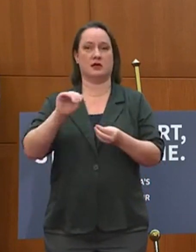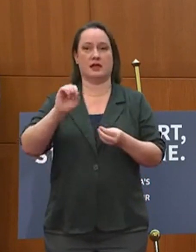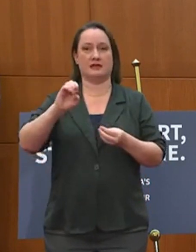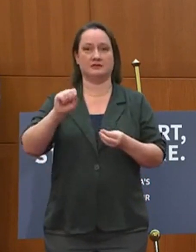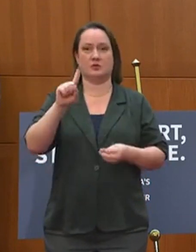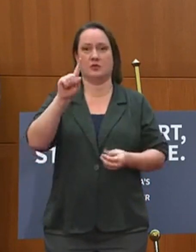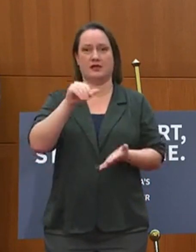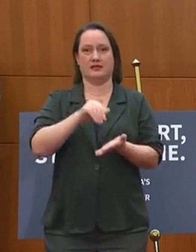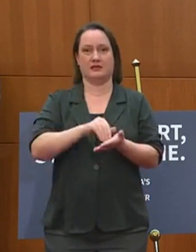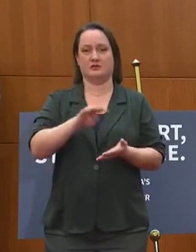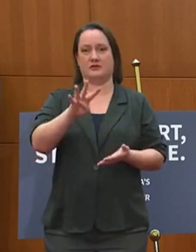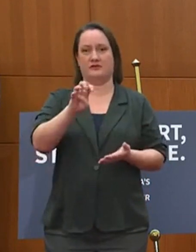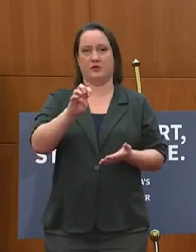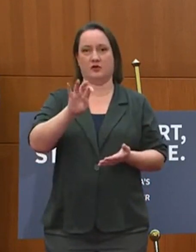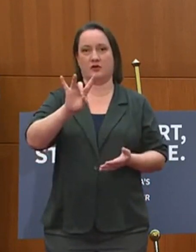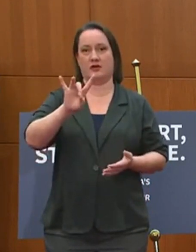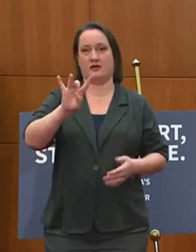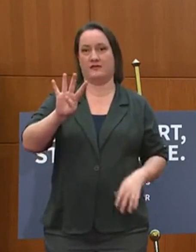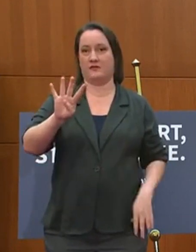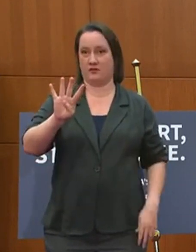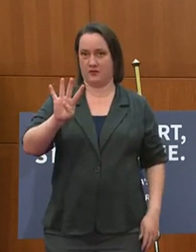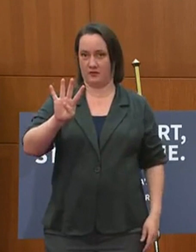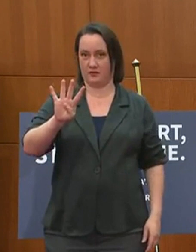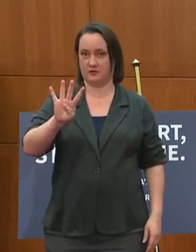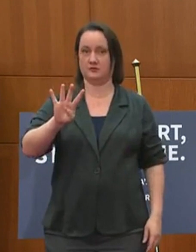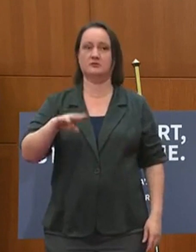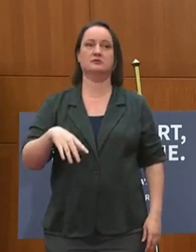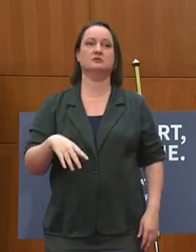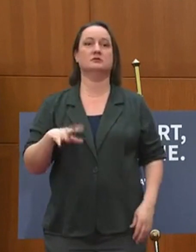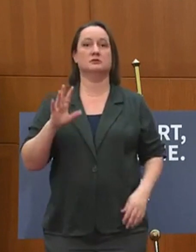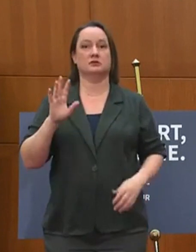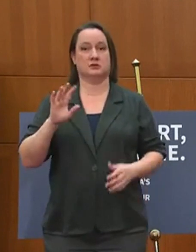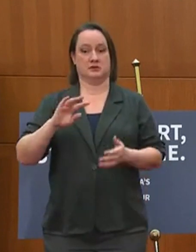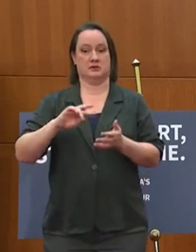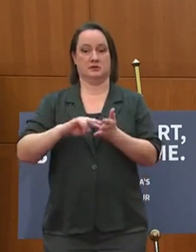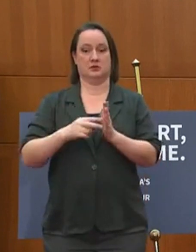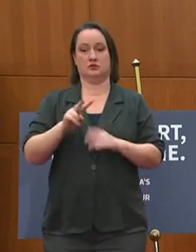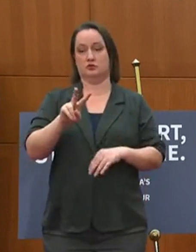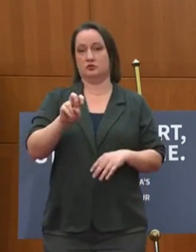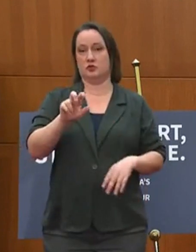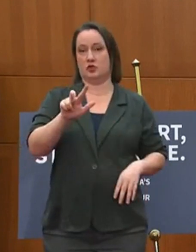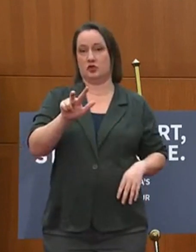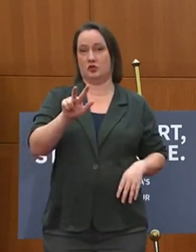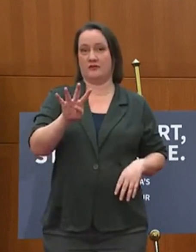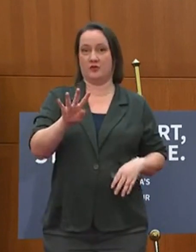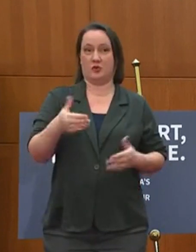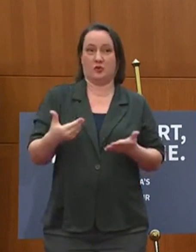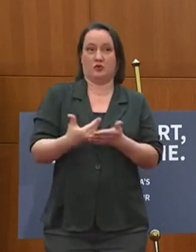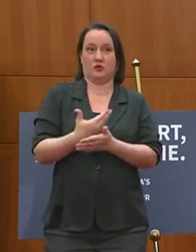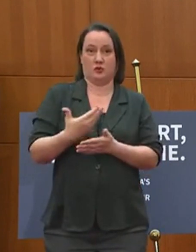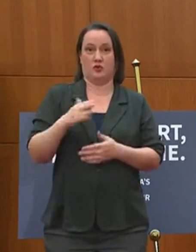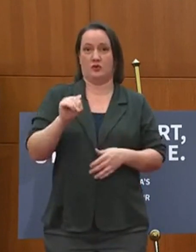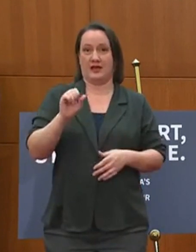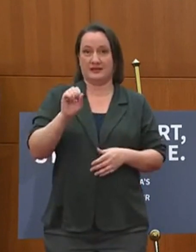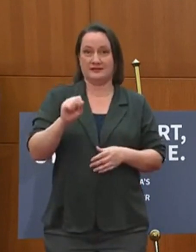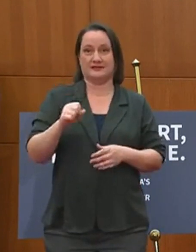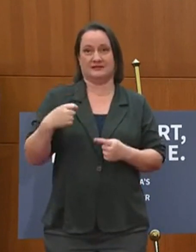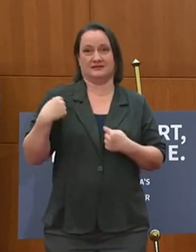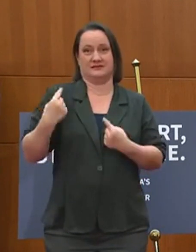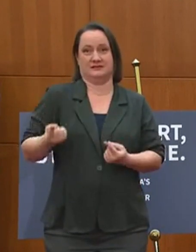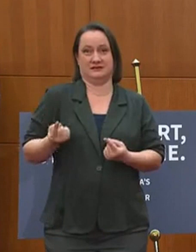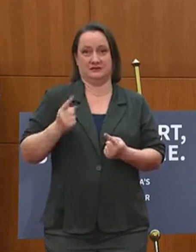of 1,484. That represents 234 new cases since we reported on